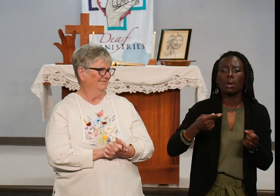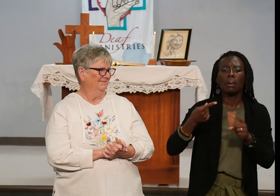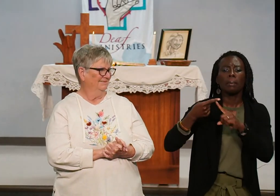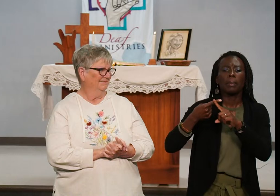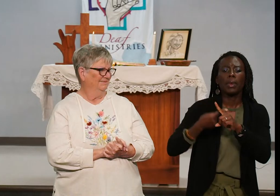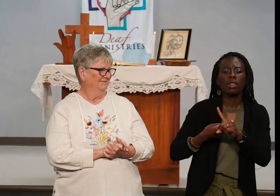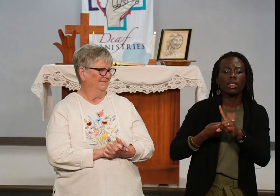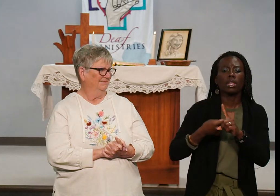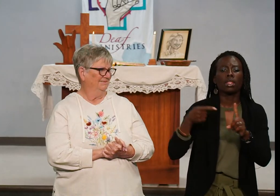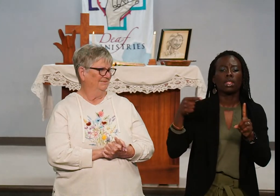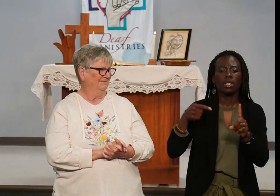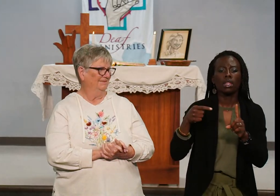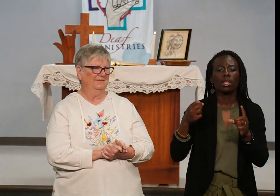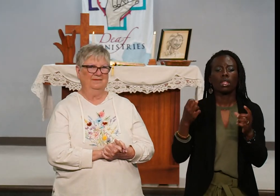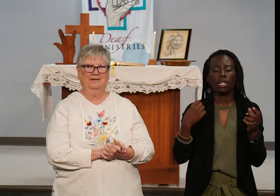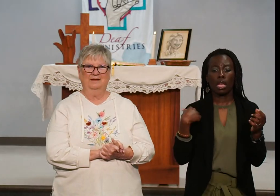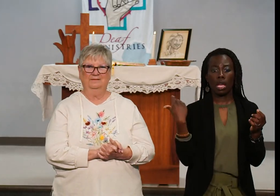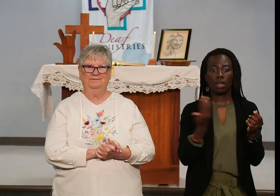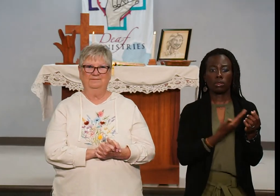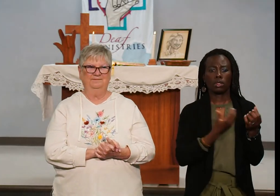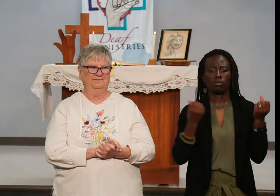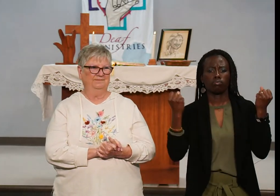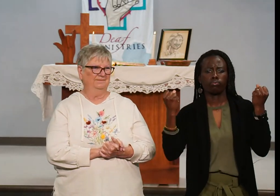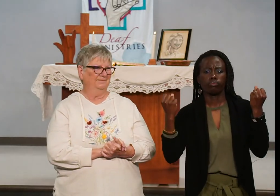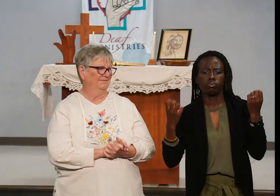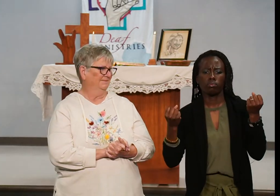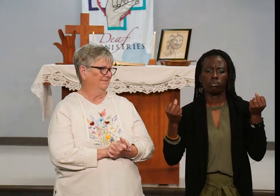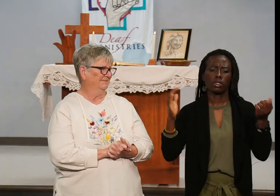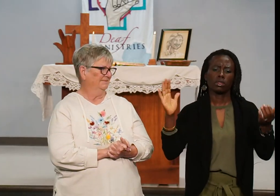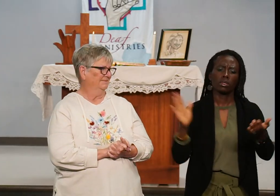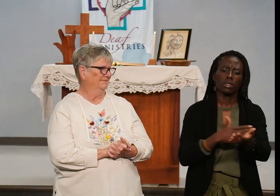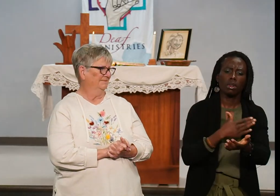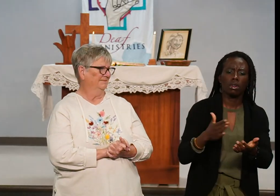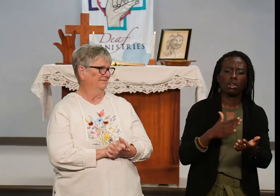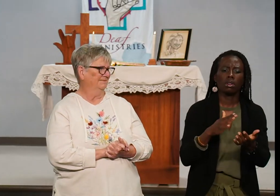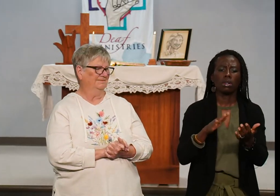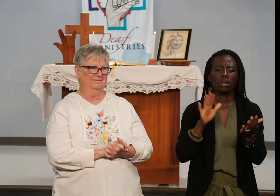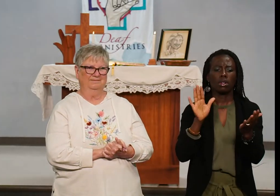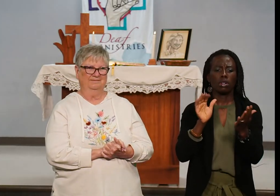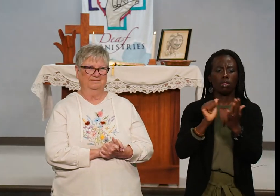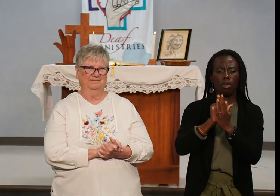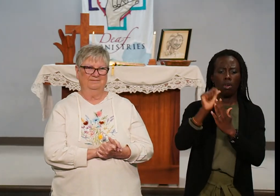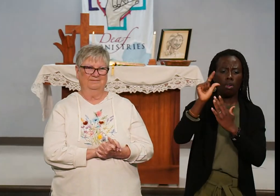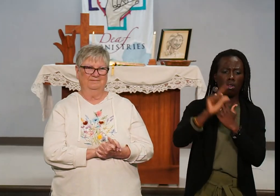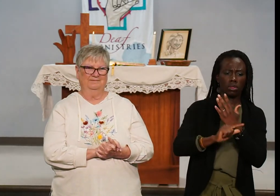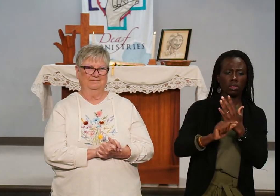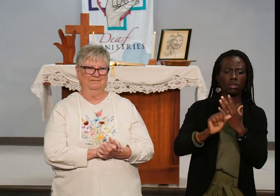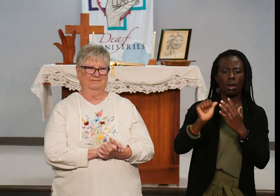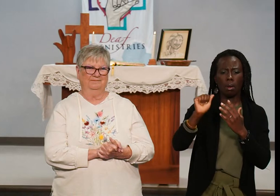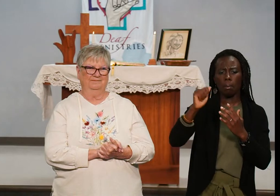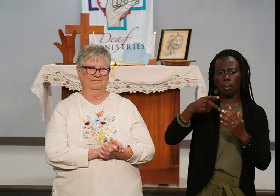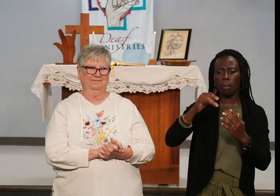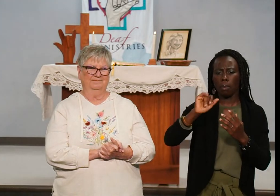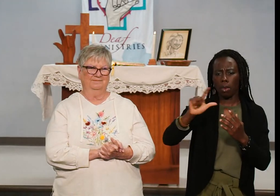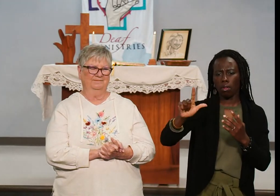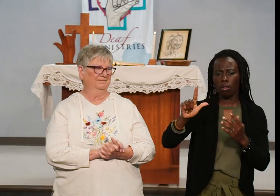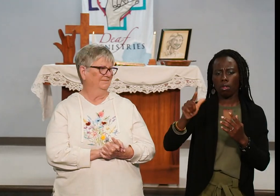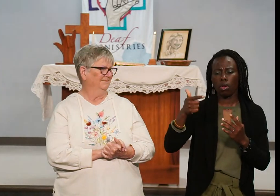We also support our deaf friends at Friendship West Baptist Church. Our sign choir will